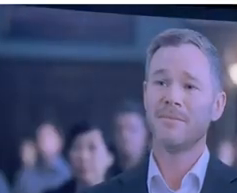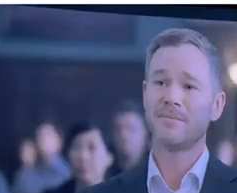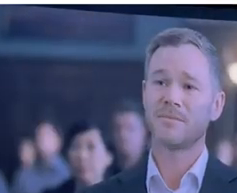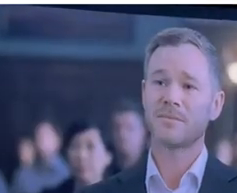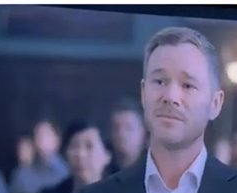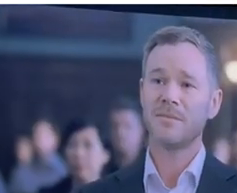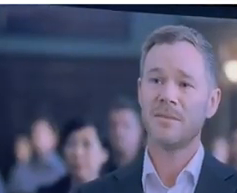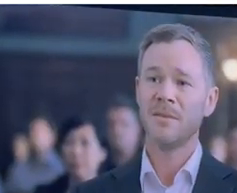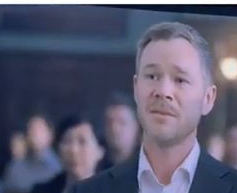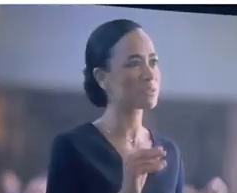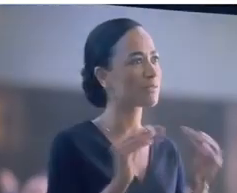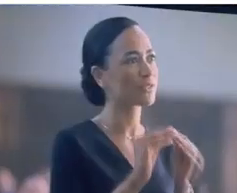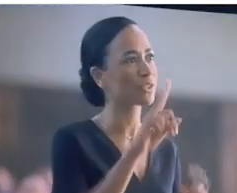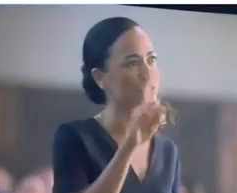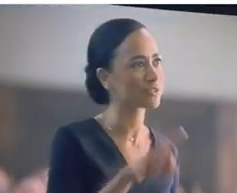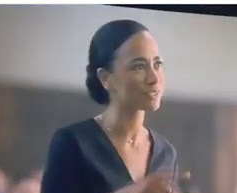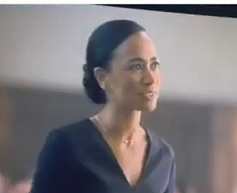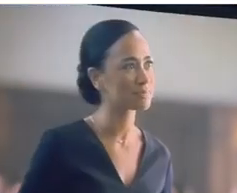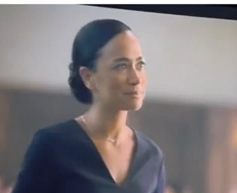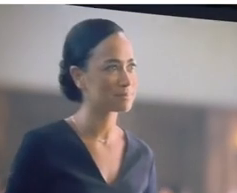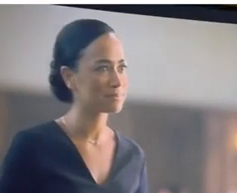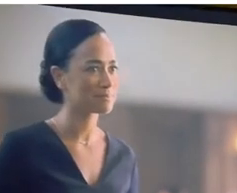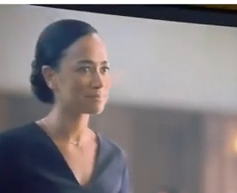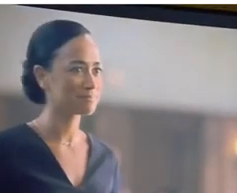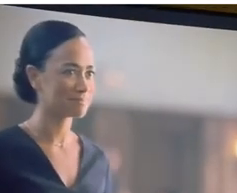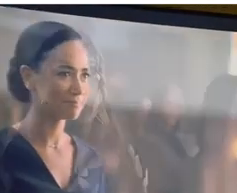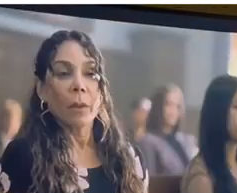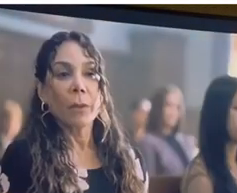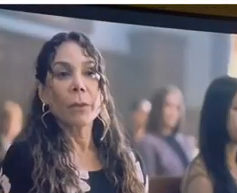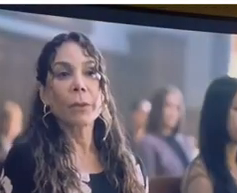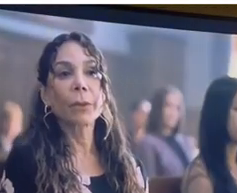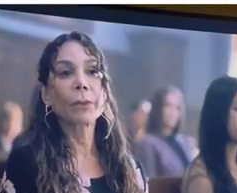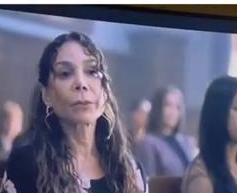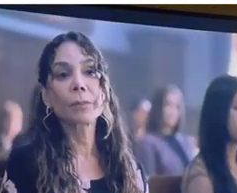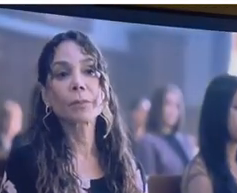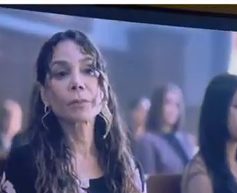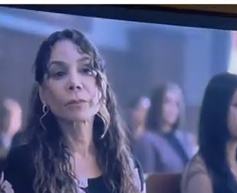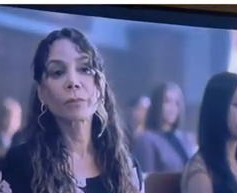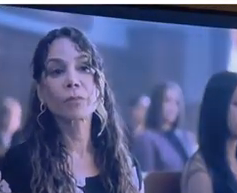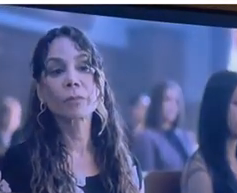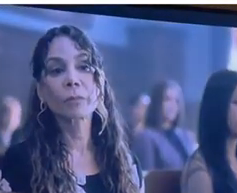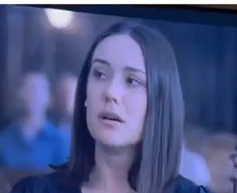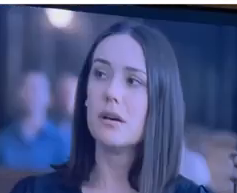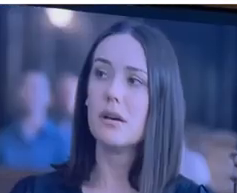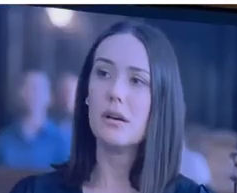Thank you. I have no further questions.